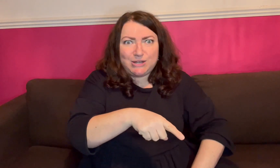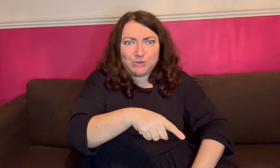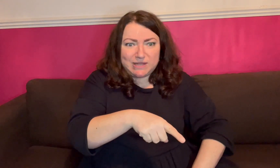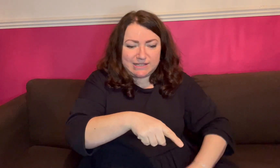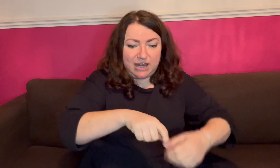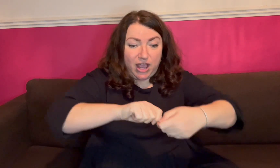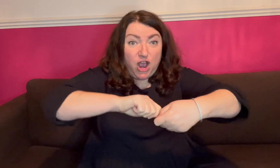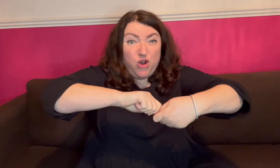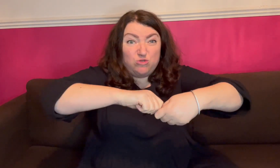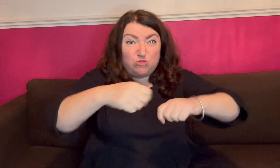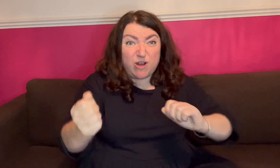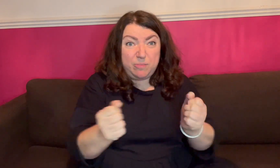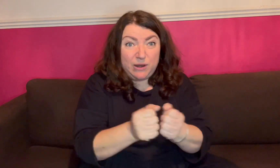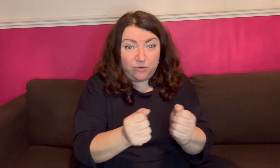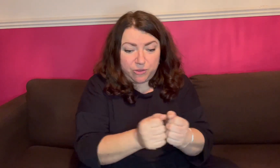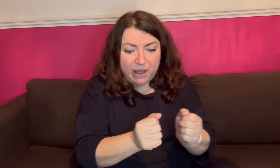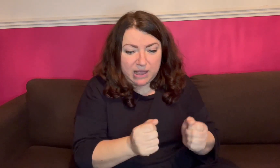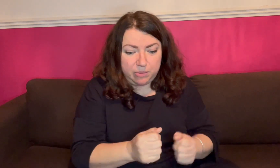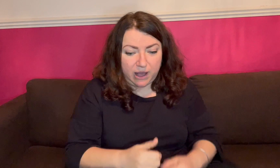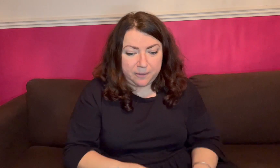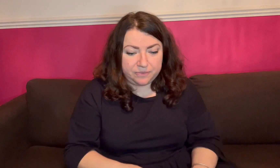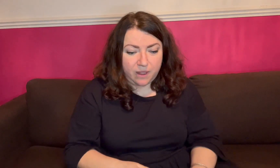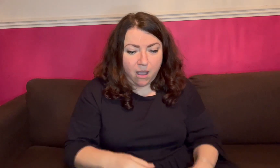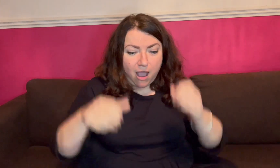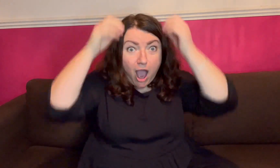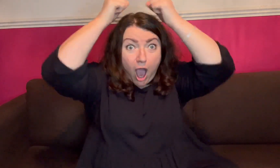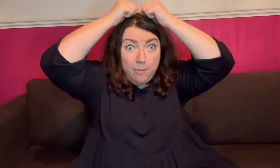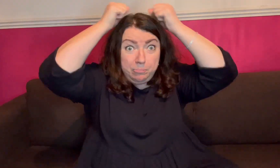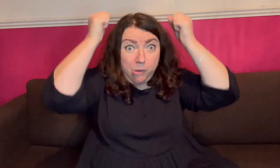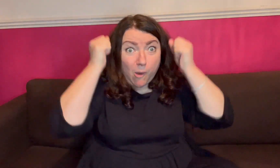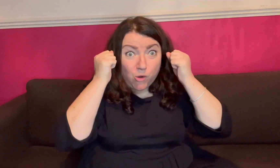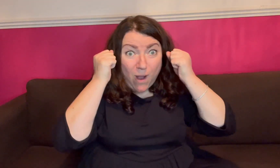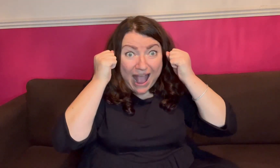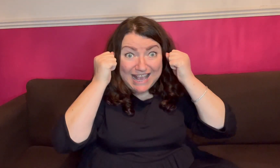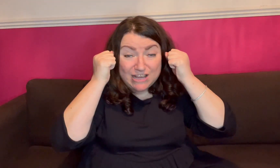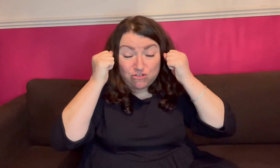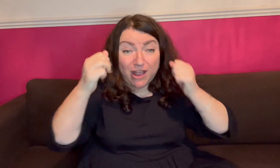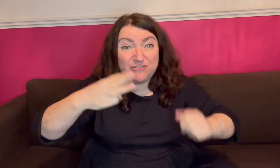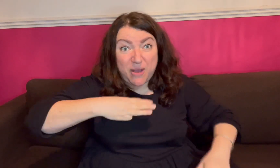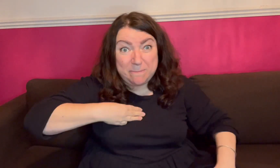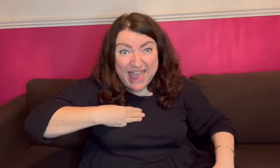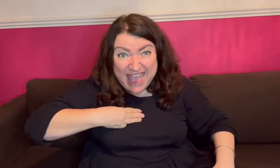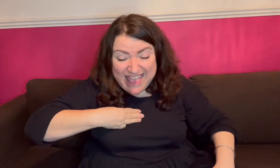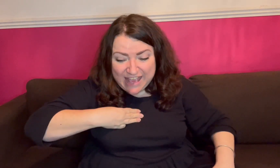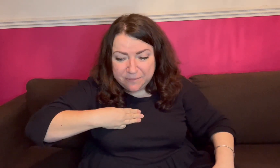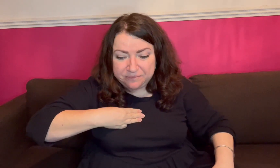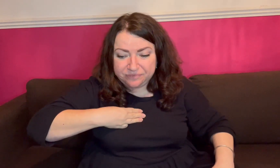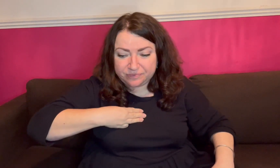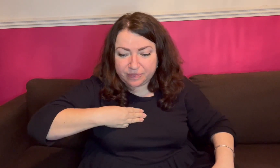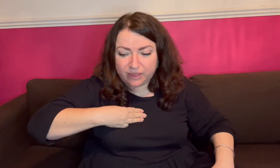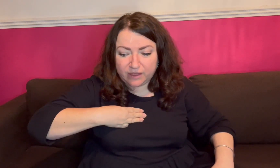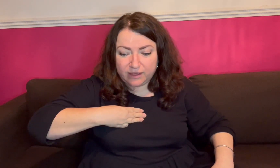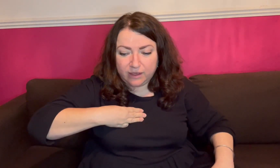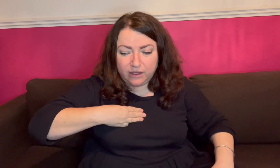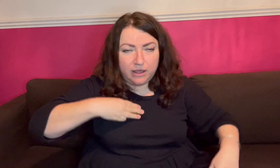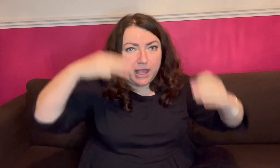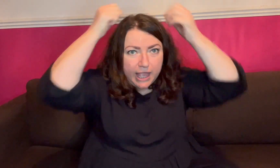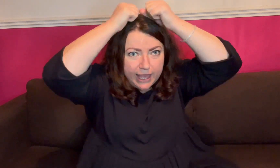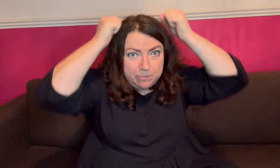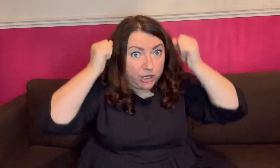with delight, ripping off the paper. A bobble hat, he cried, for me. He put it on